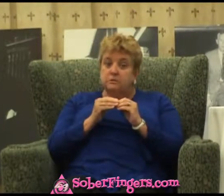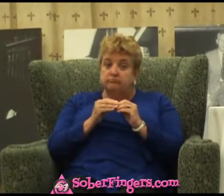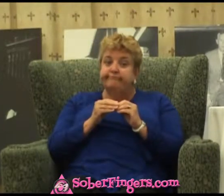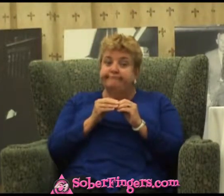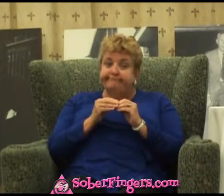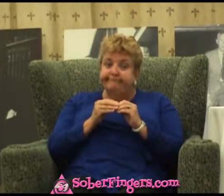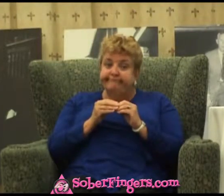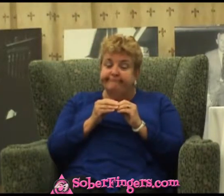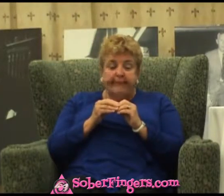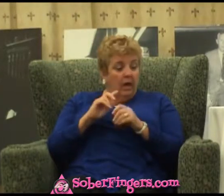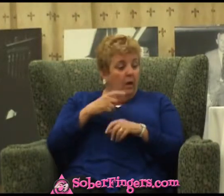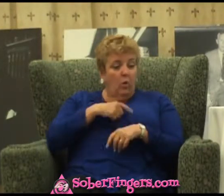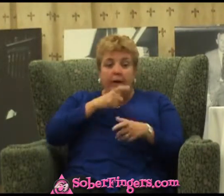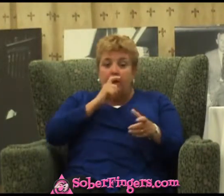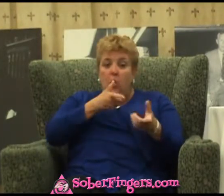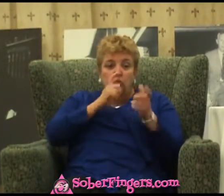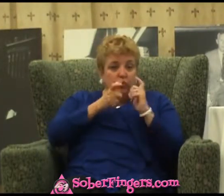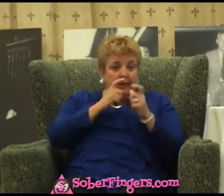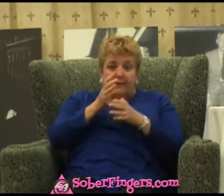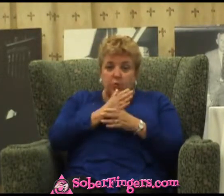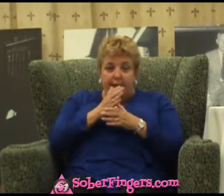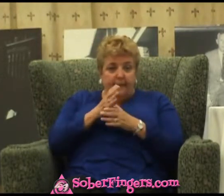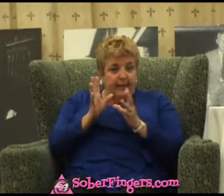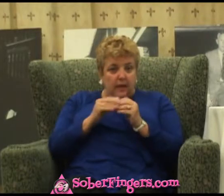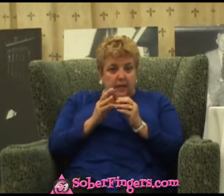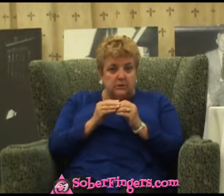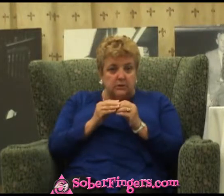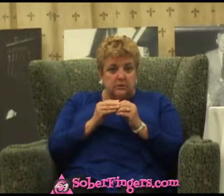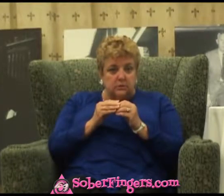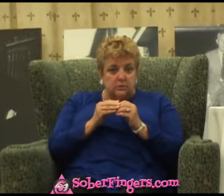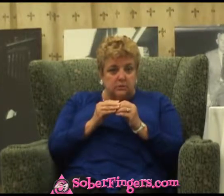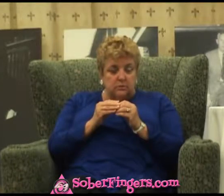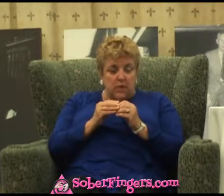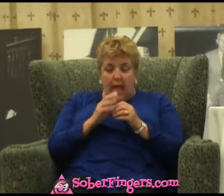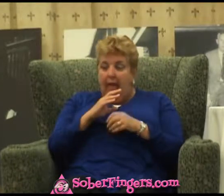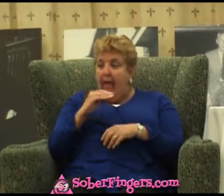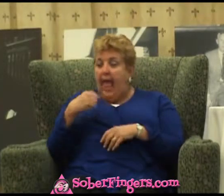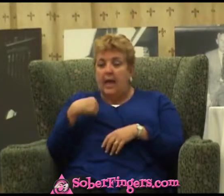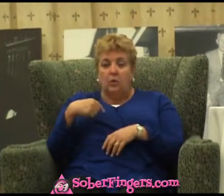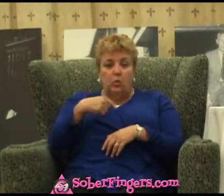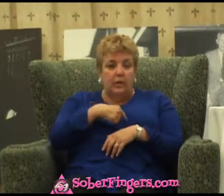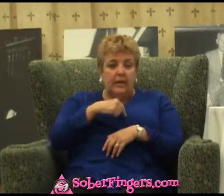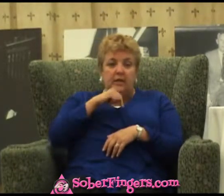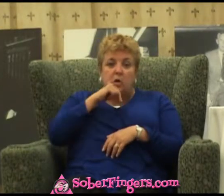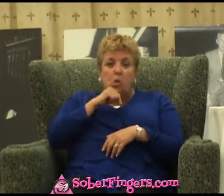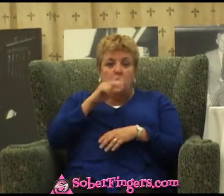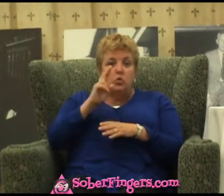We don't drink in between meetings. And we don't use no dope."